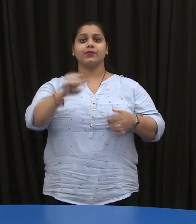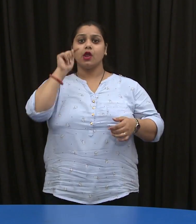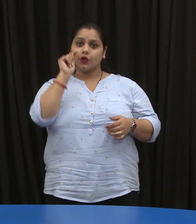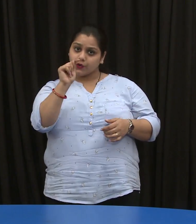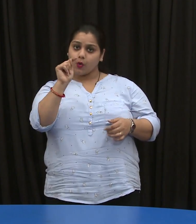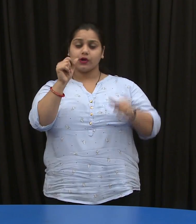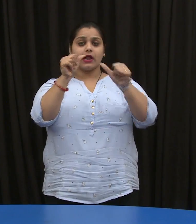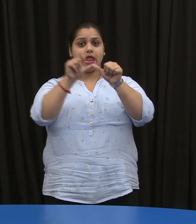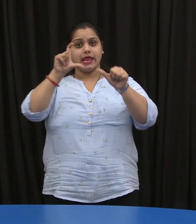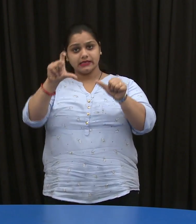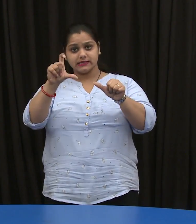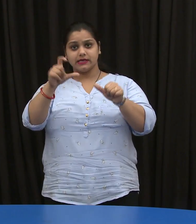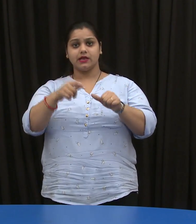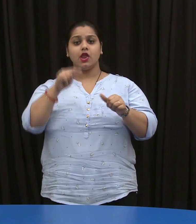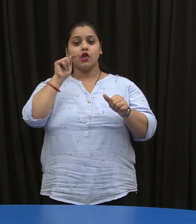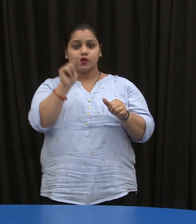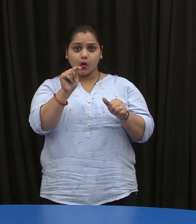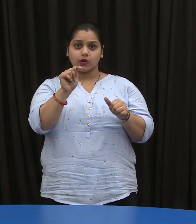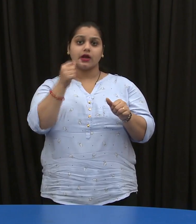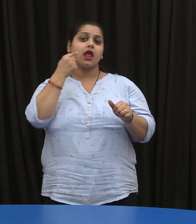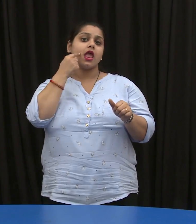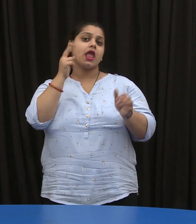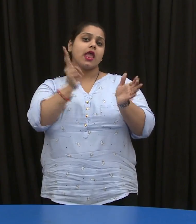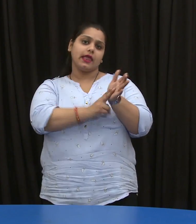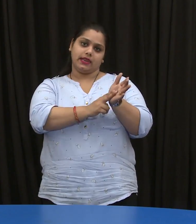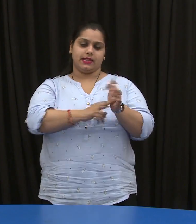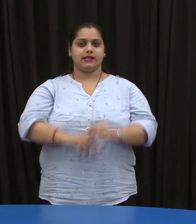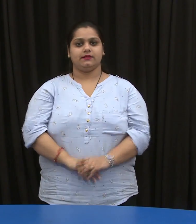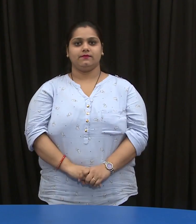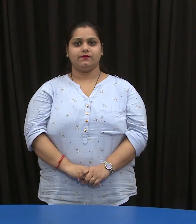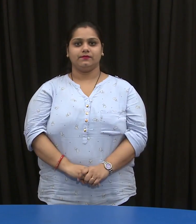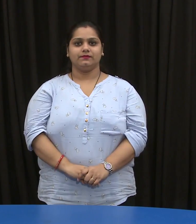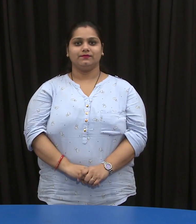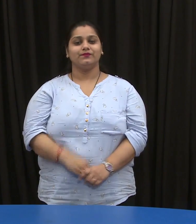signlanguage@nios.ac.in. Thank you.